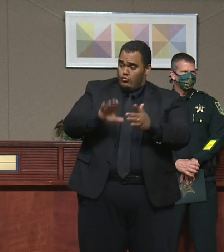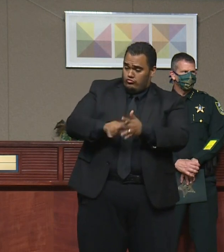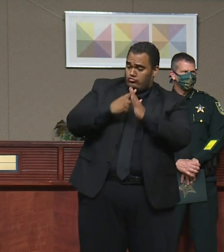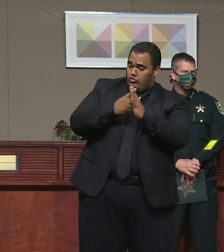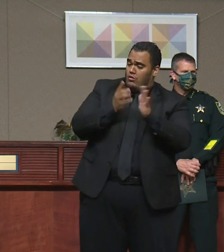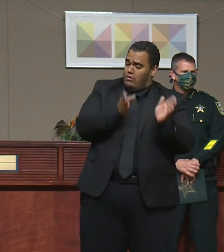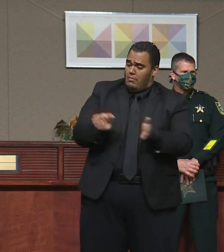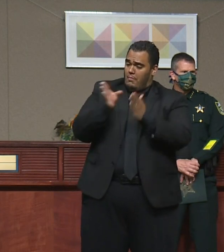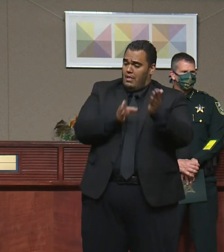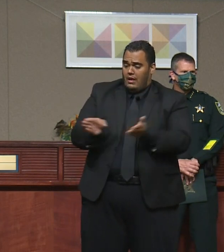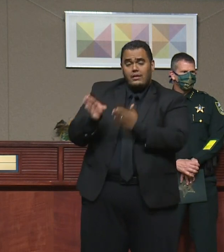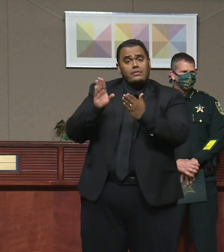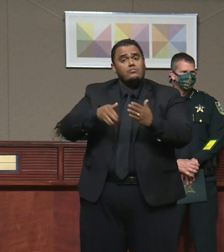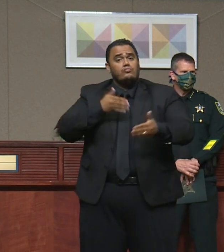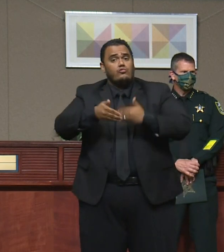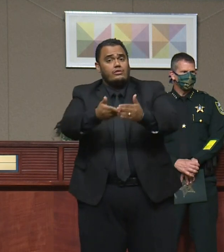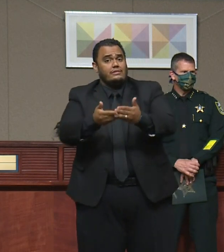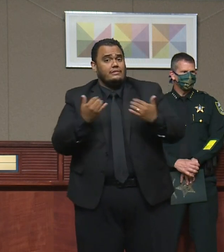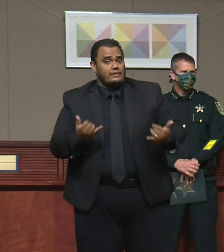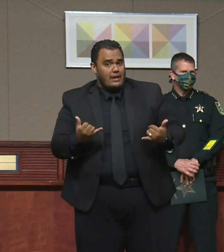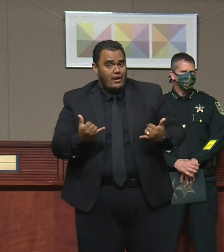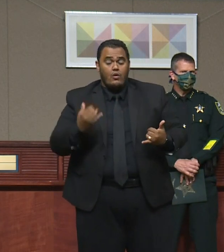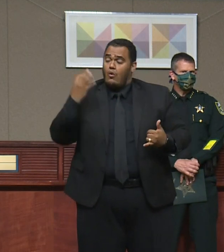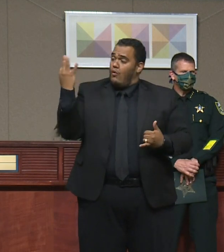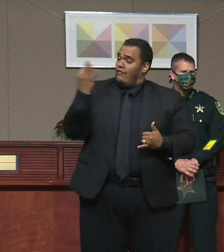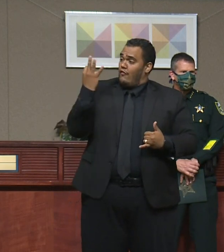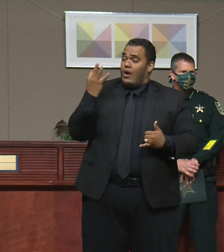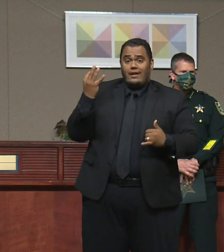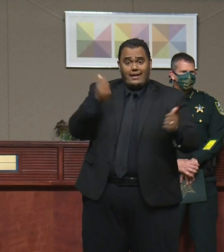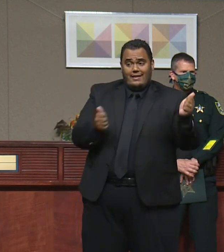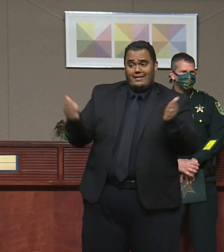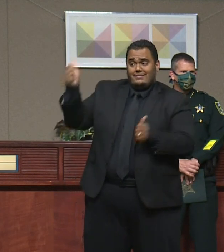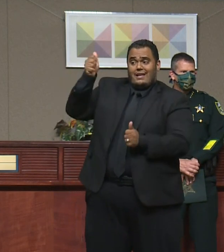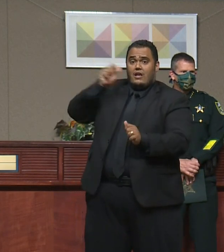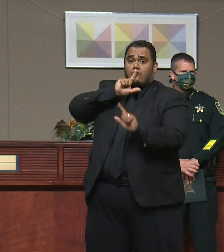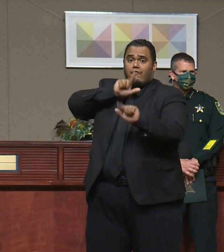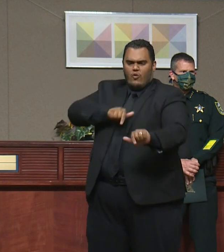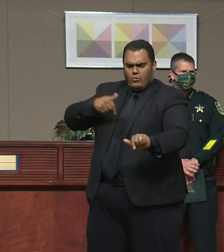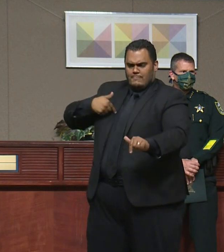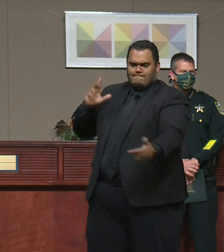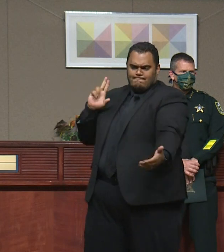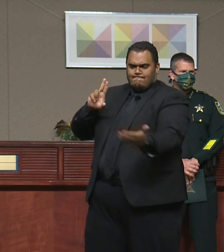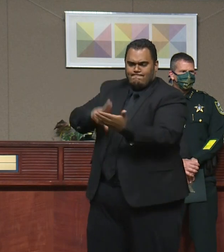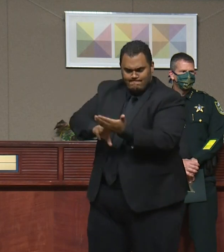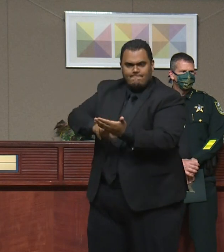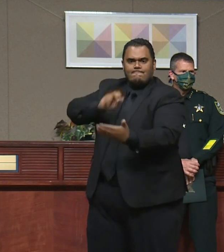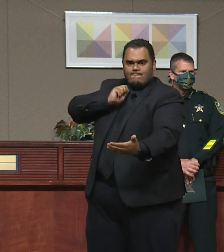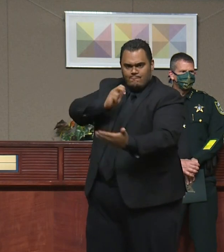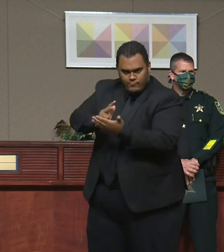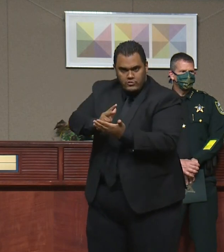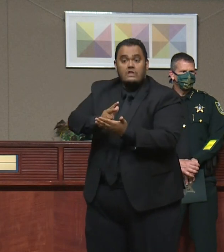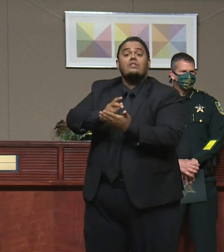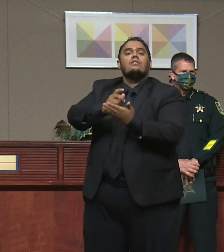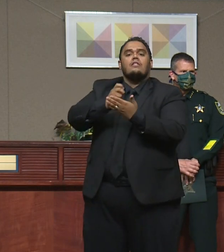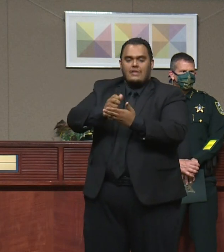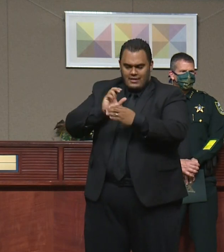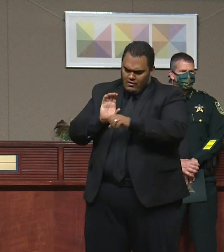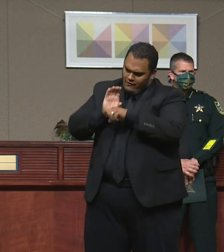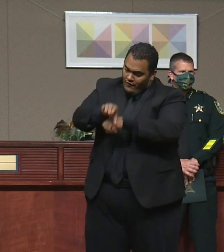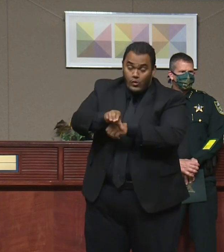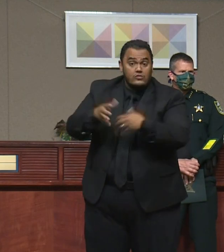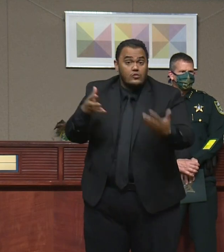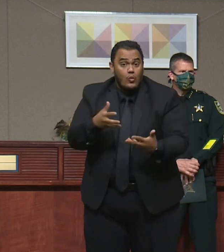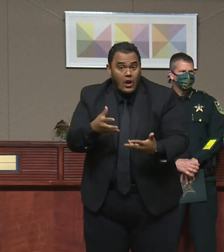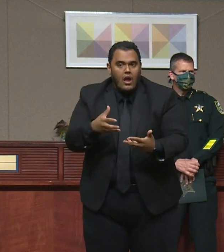now. On Friday, I signed an executive order requiring social distancing and face coverings for places of